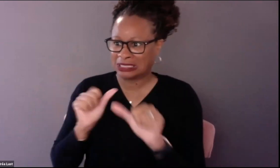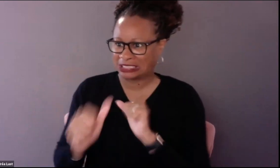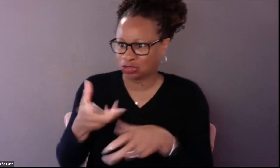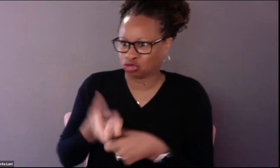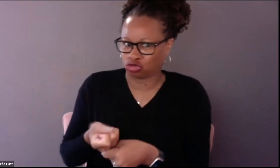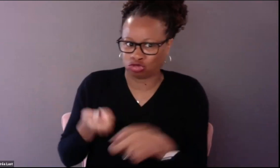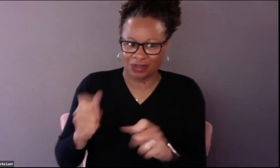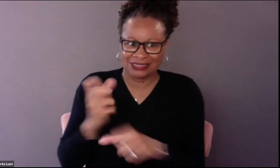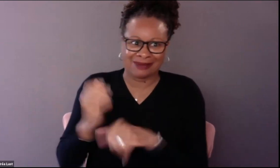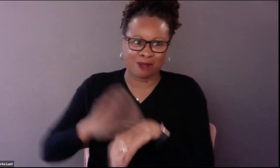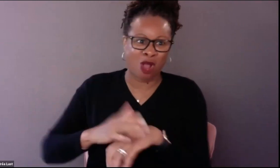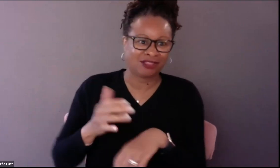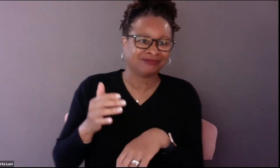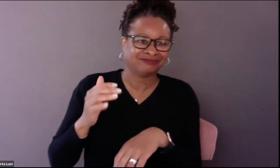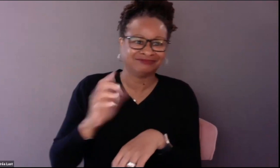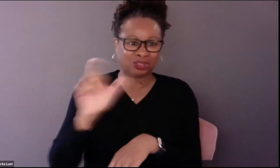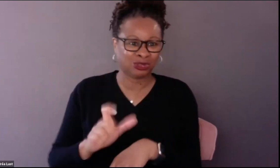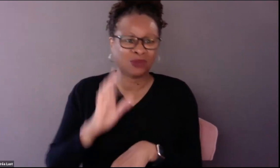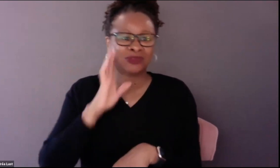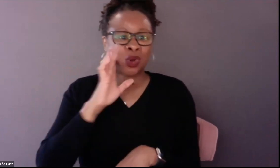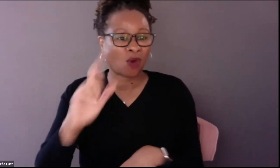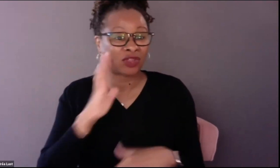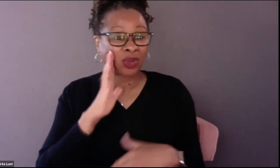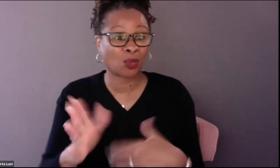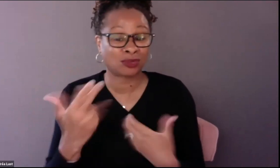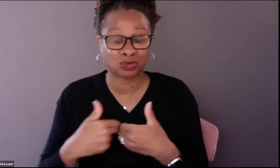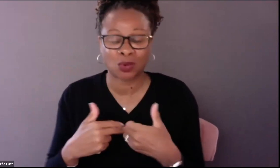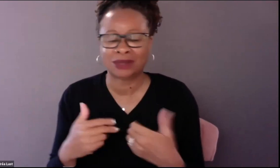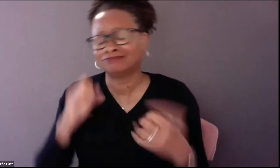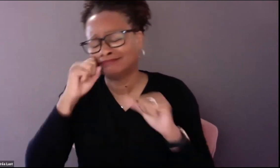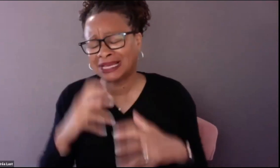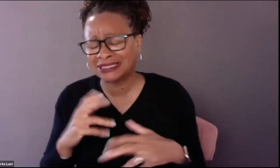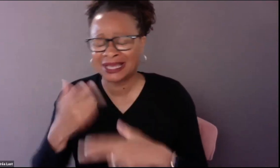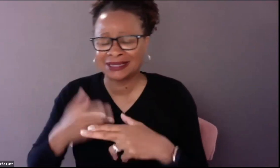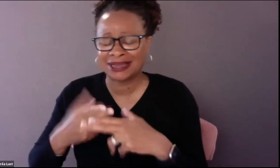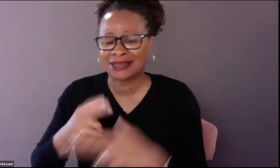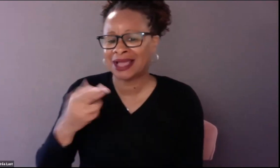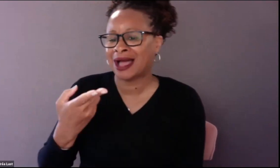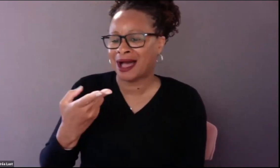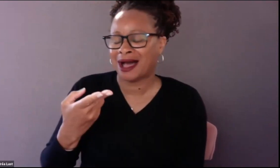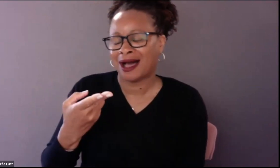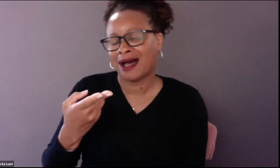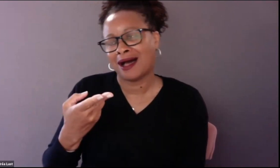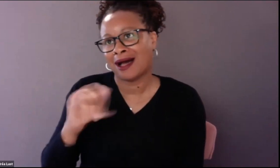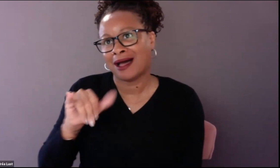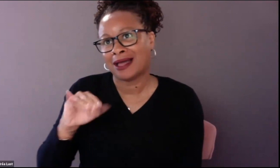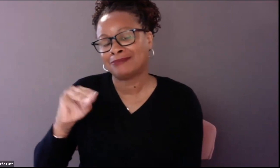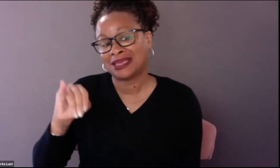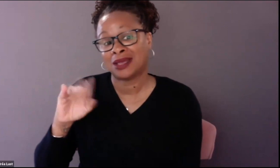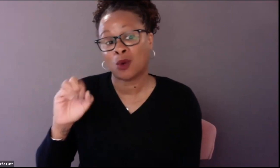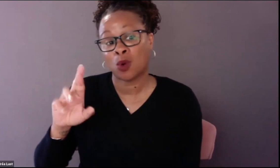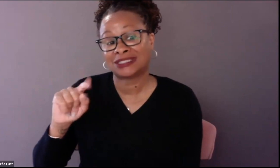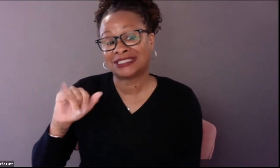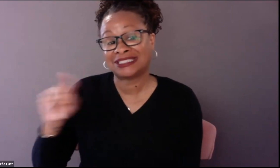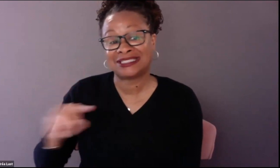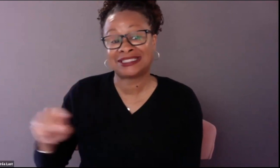the call. Hopefully he'll be able to join. He's amazing. His name is Jaime Ortiz. He started Ciclovía